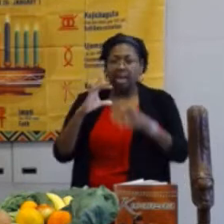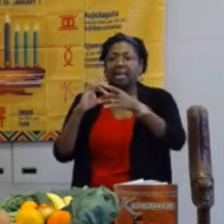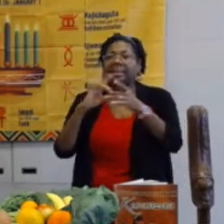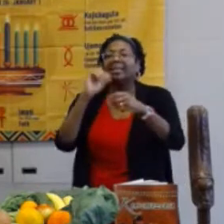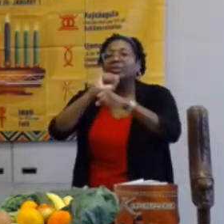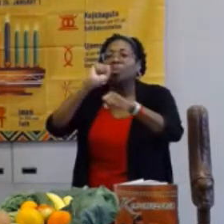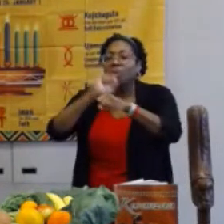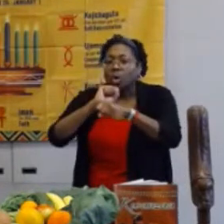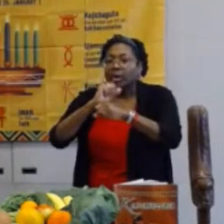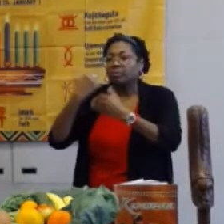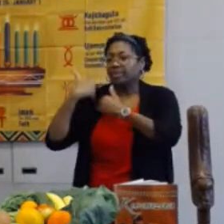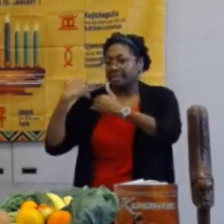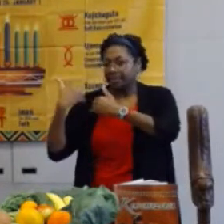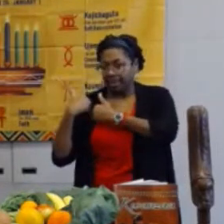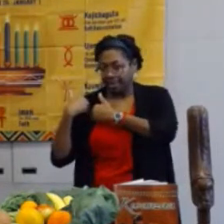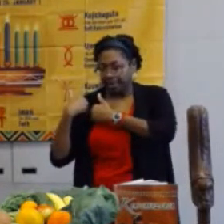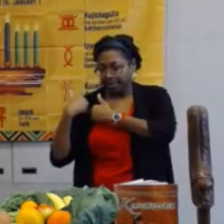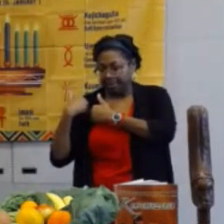work and responsibility.